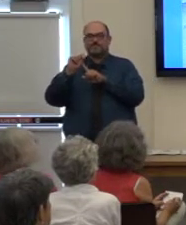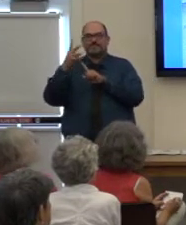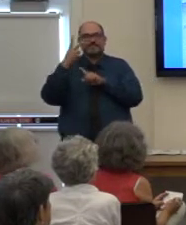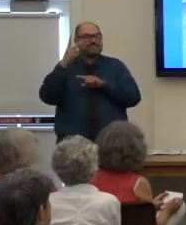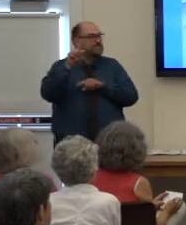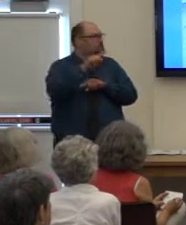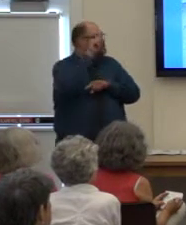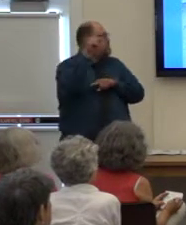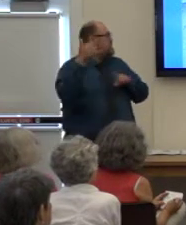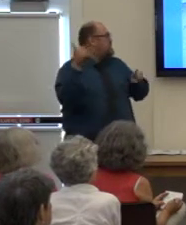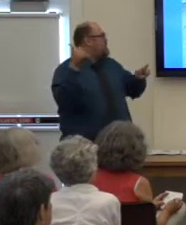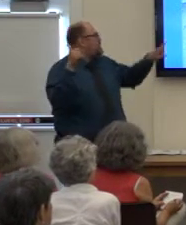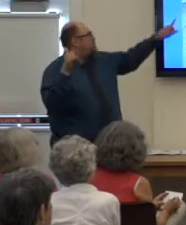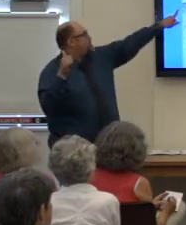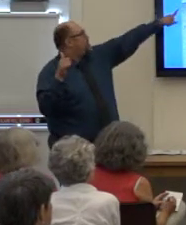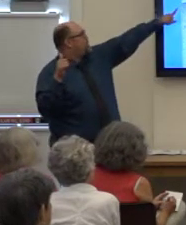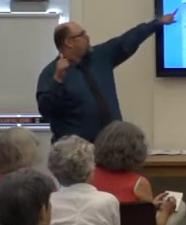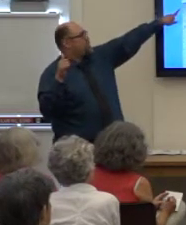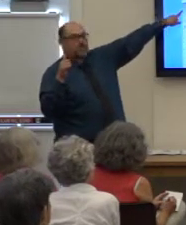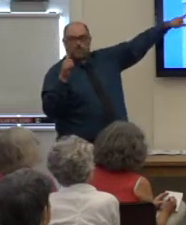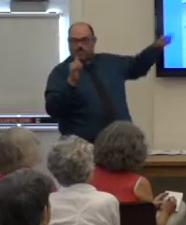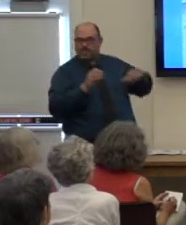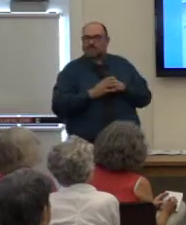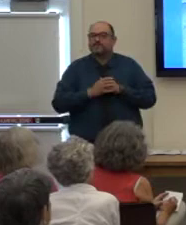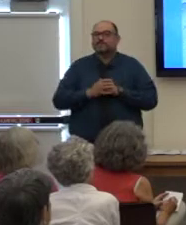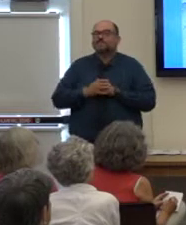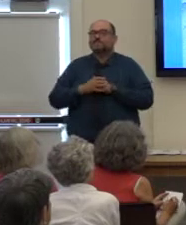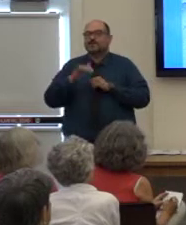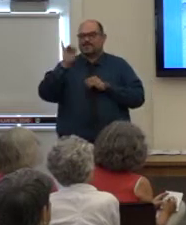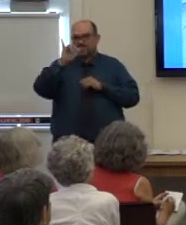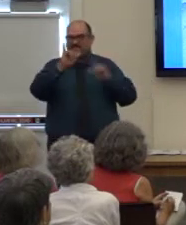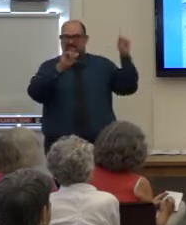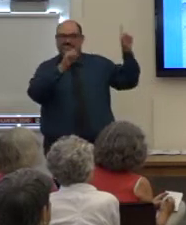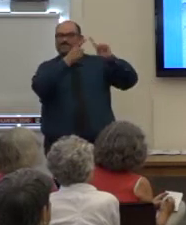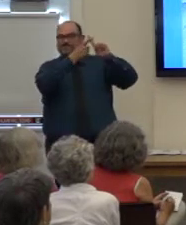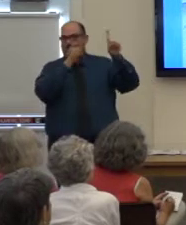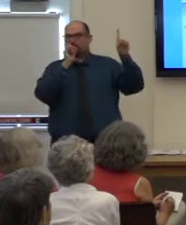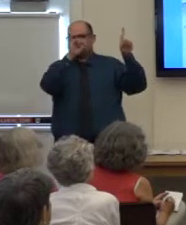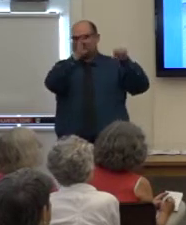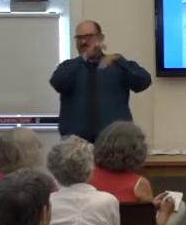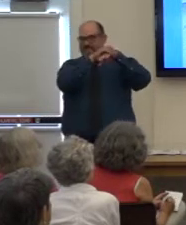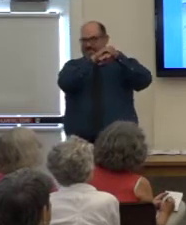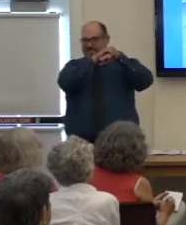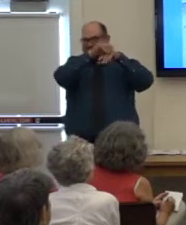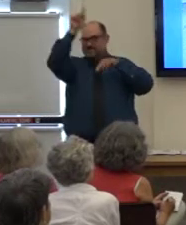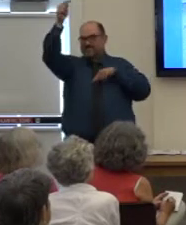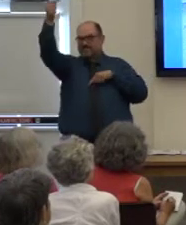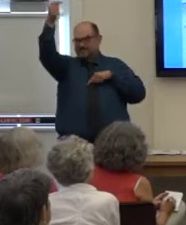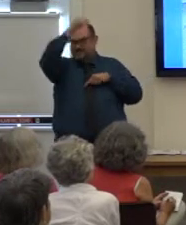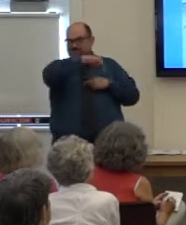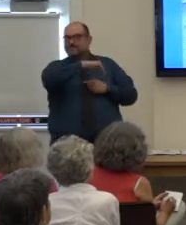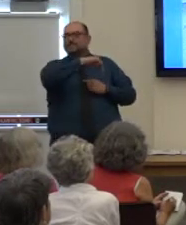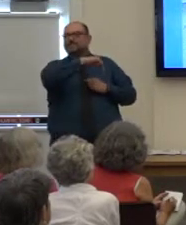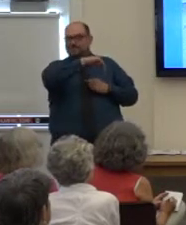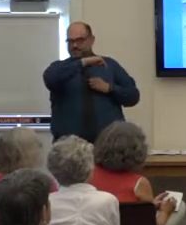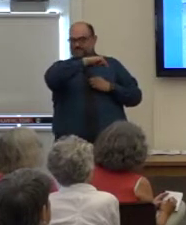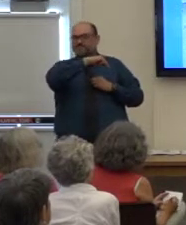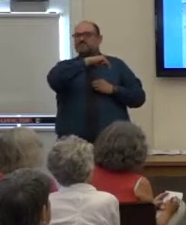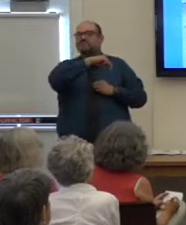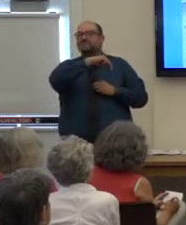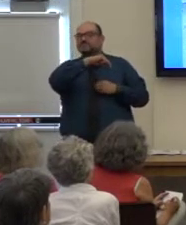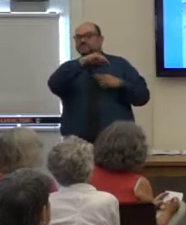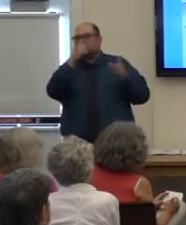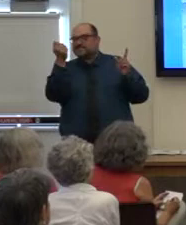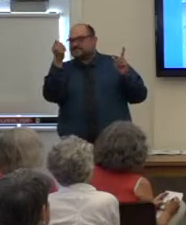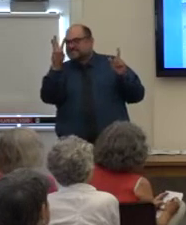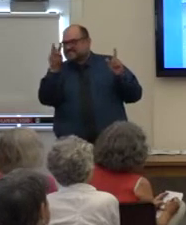the Weald in Kent, England, sometime in the late 16 or the early 1700s. We know he